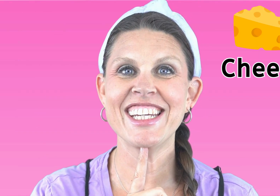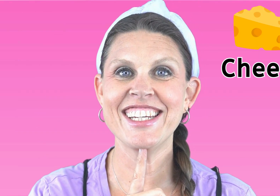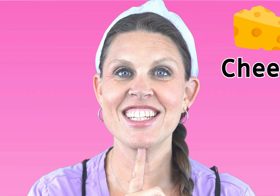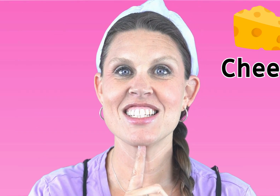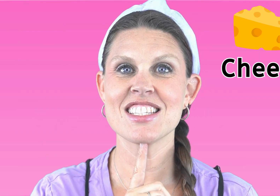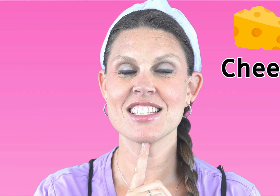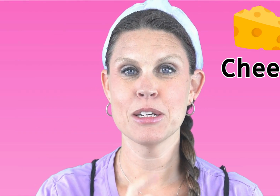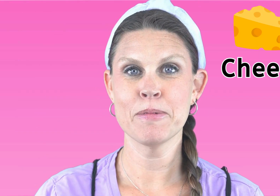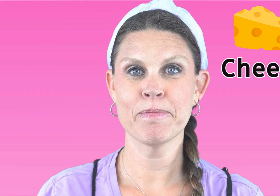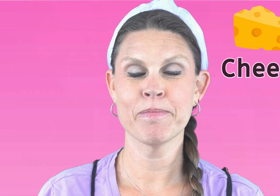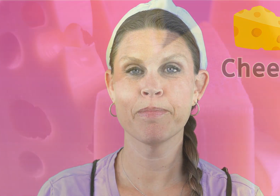cheese.